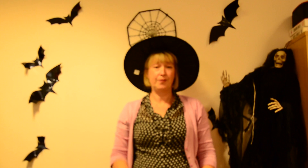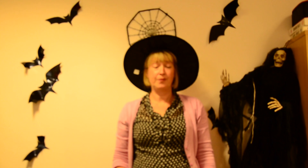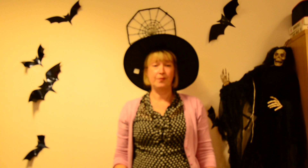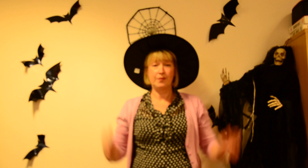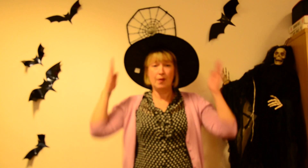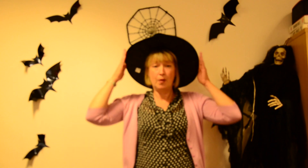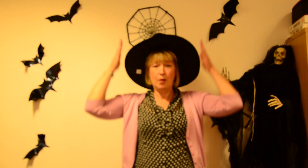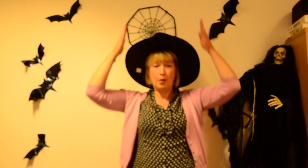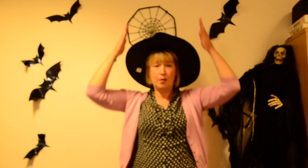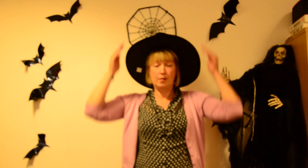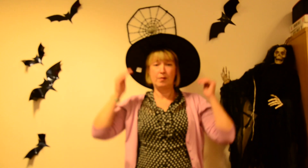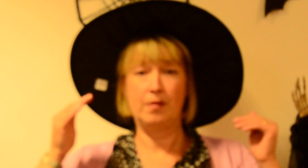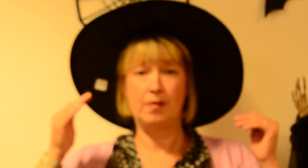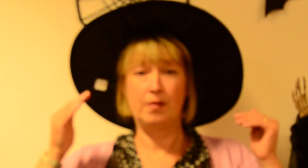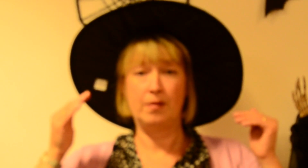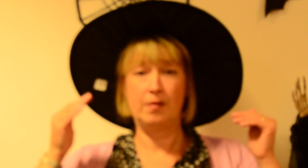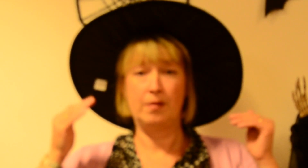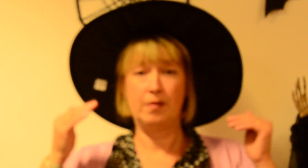Do it again, but wait till I've stopped talking.